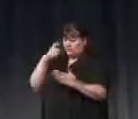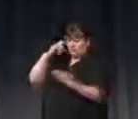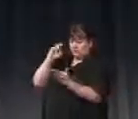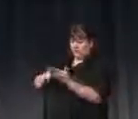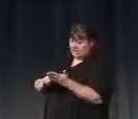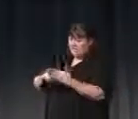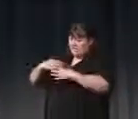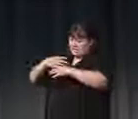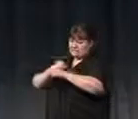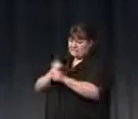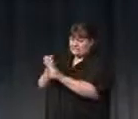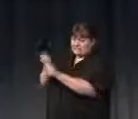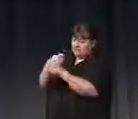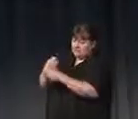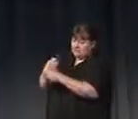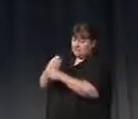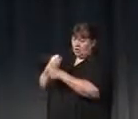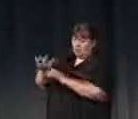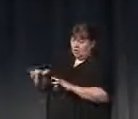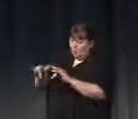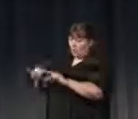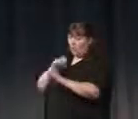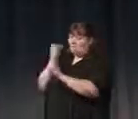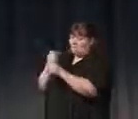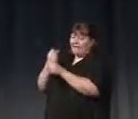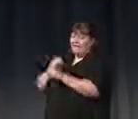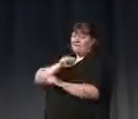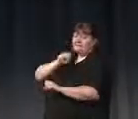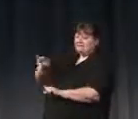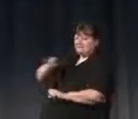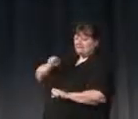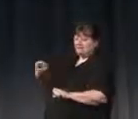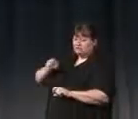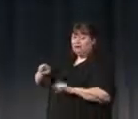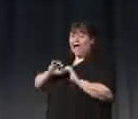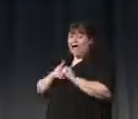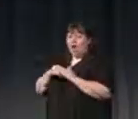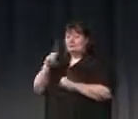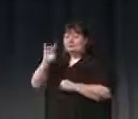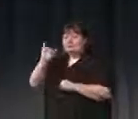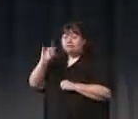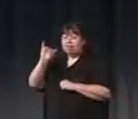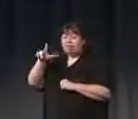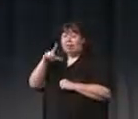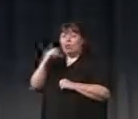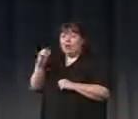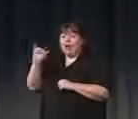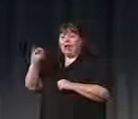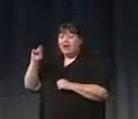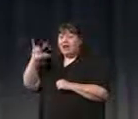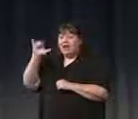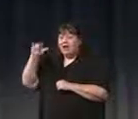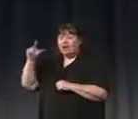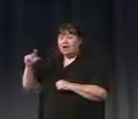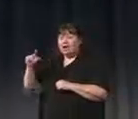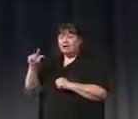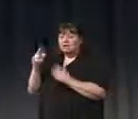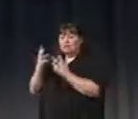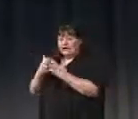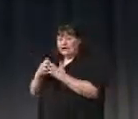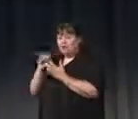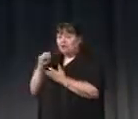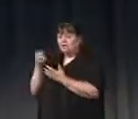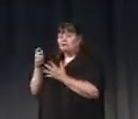recognizing, synthesizing, recording, and reproducing signals by digital or analog devices or techniques. The term